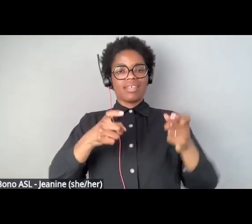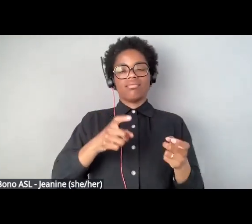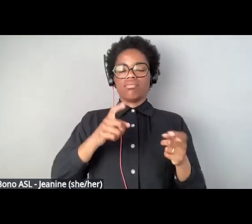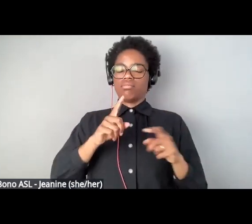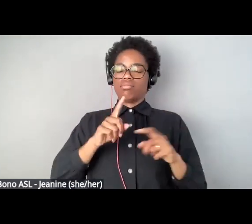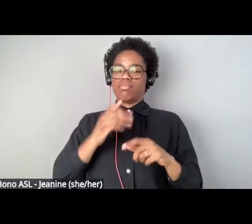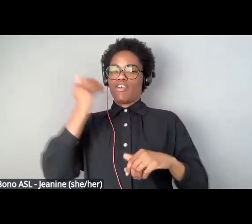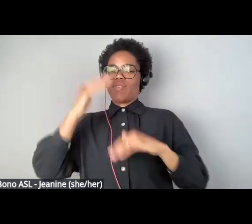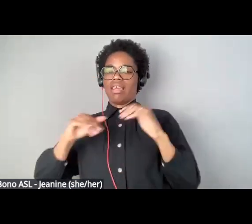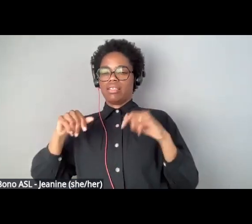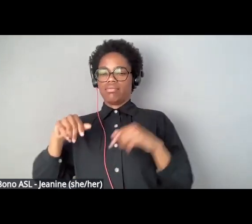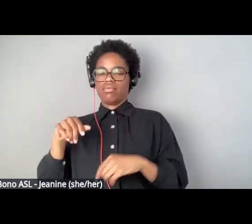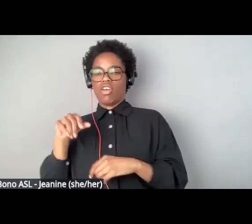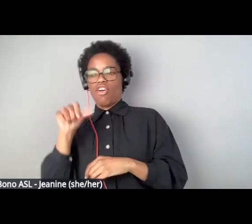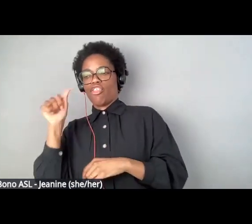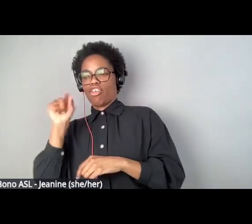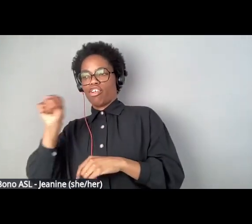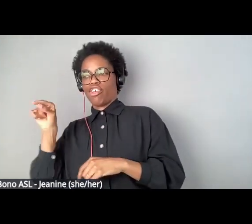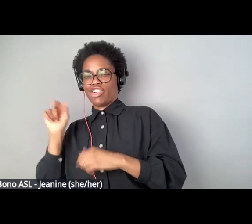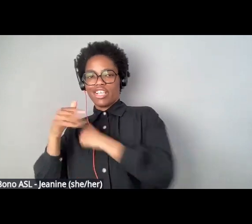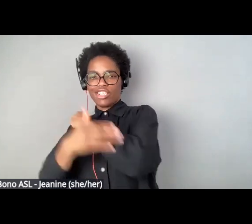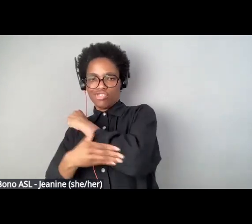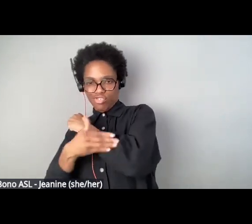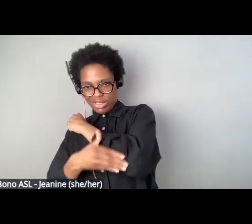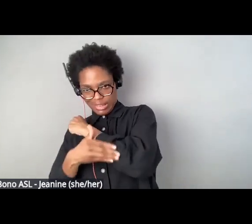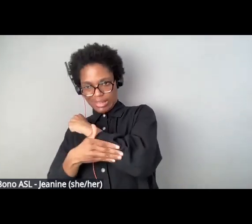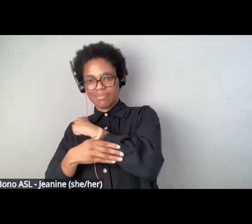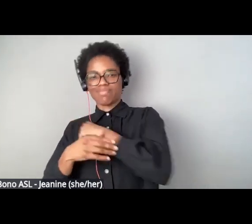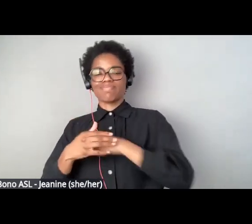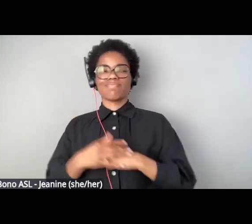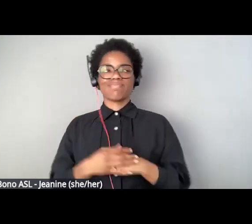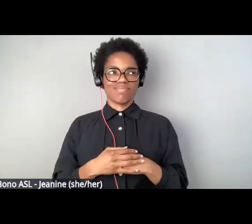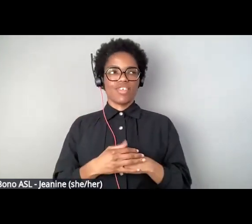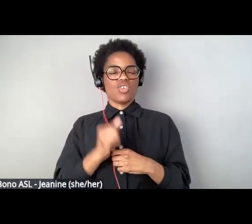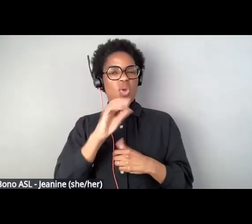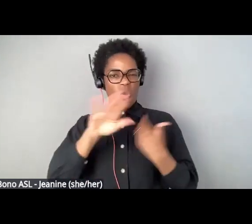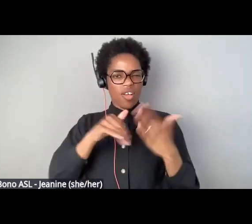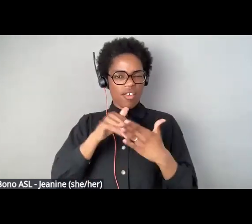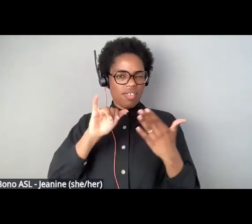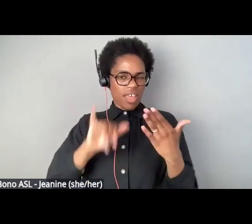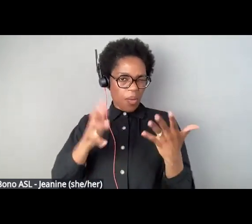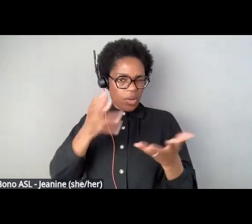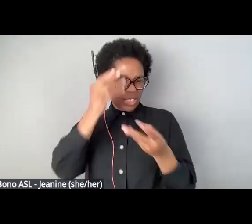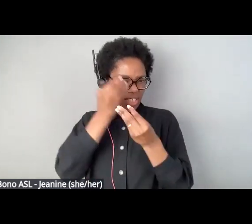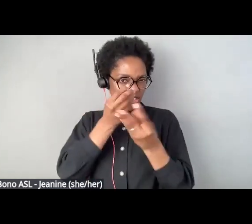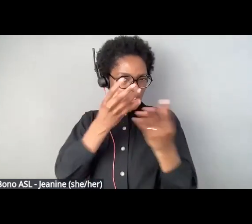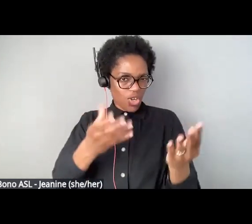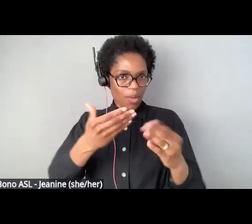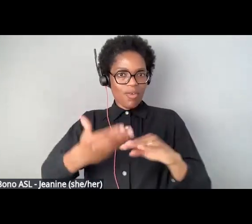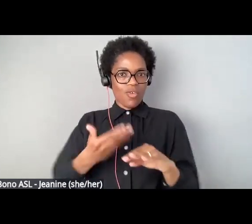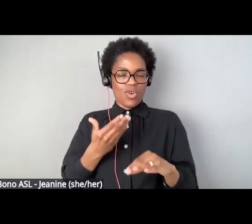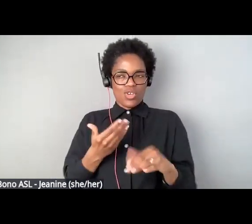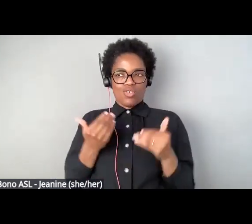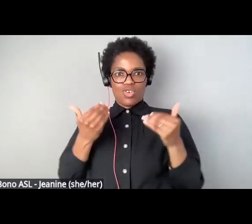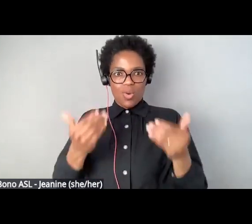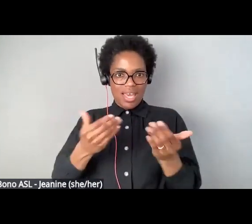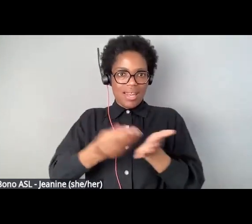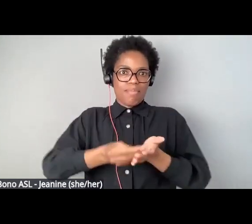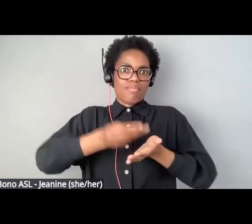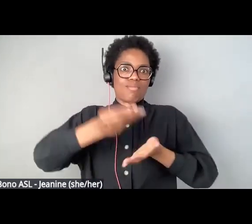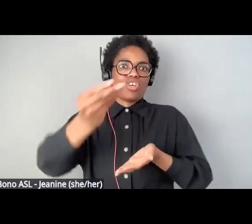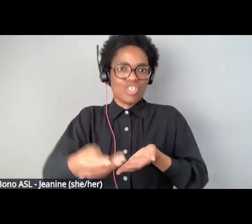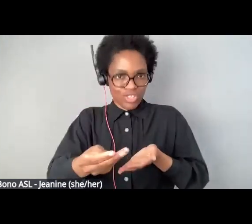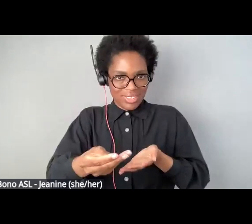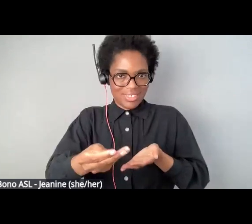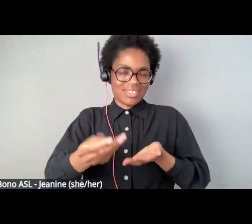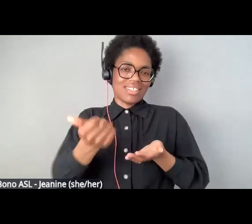manager, before you buy anything, I want to mention that. And I'm like, oh, it takes like 5 minutes to set up a password manager. It doesn't take that long. You